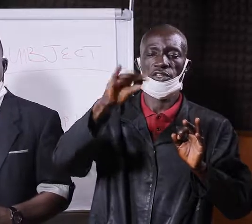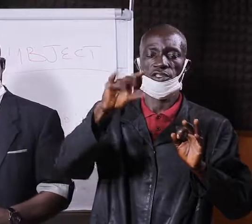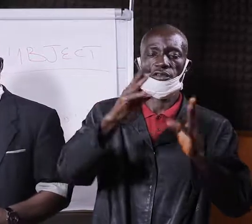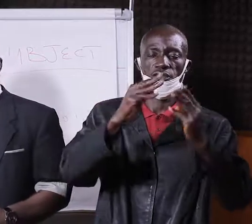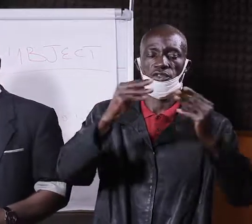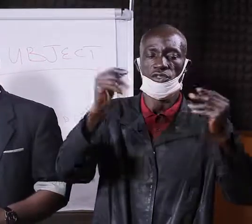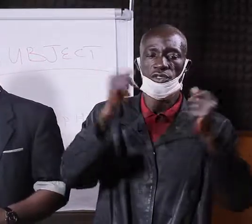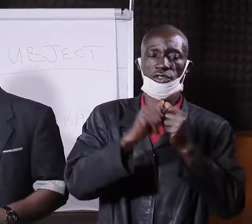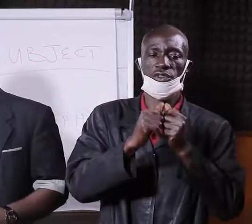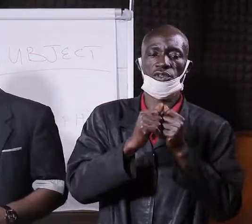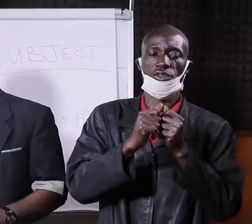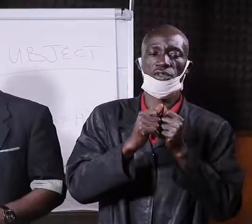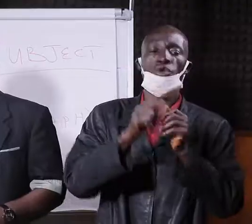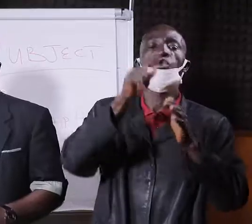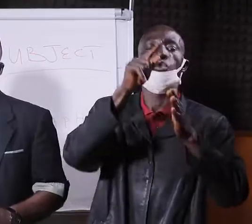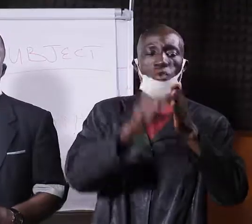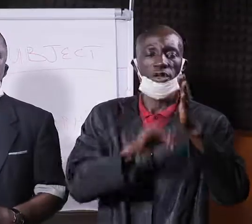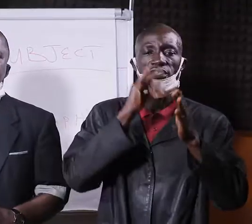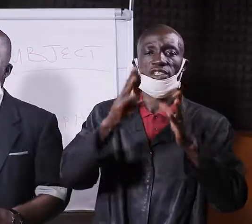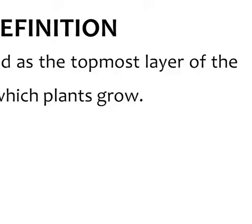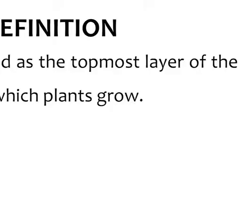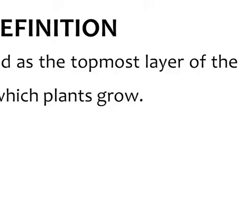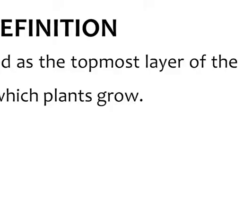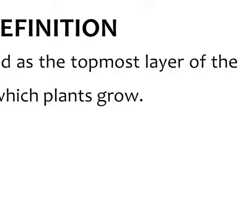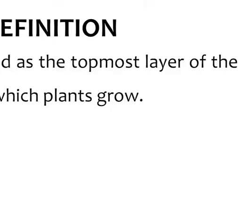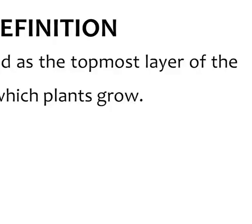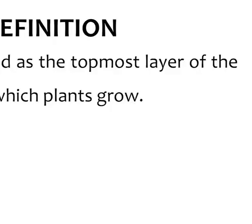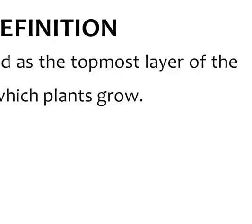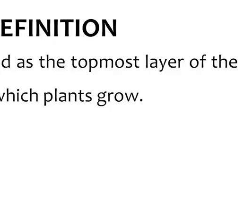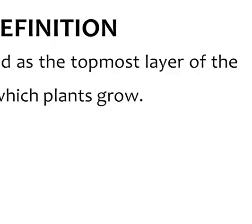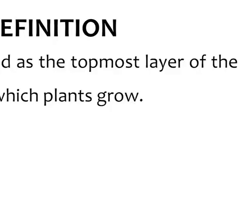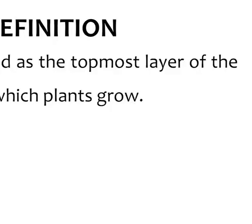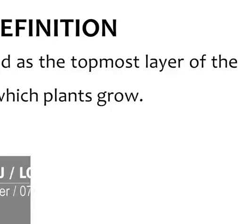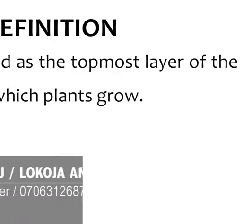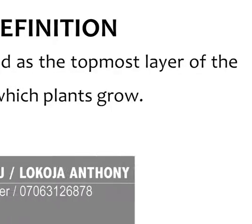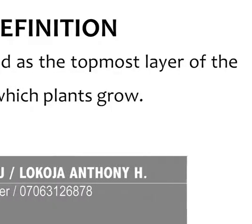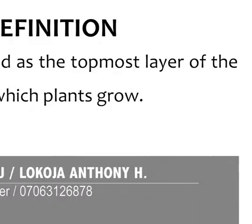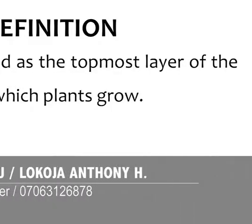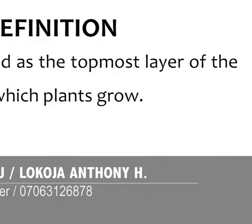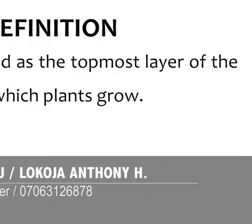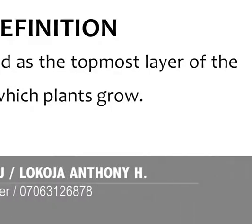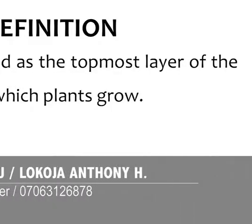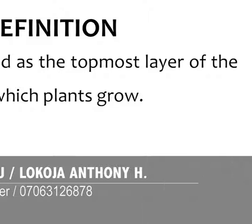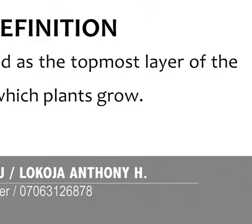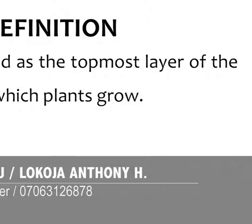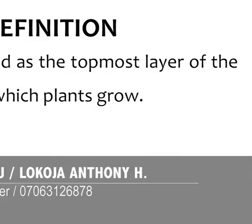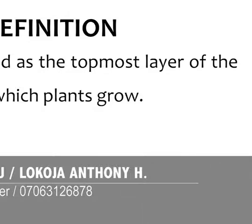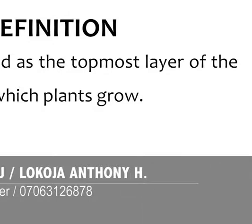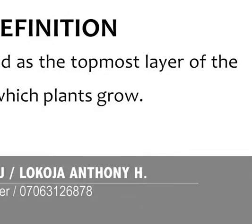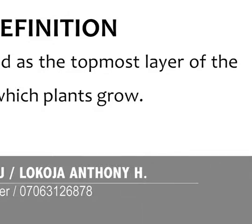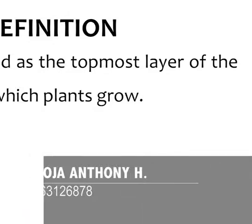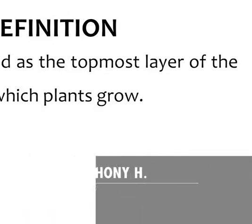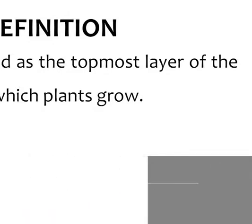Now, let's look at what then is soil. Soil simply refers to